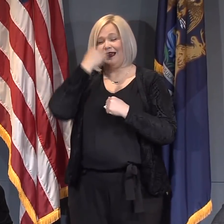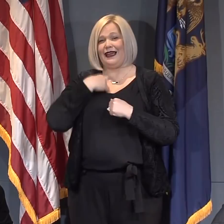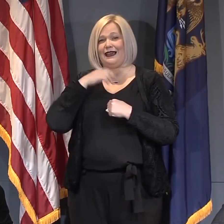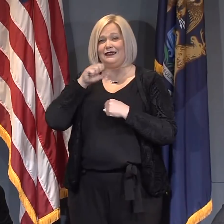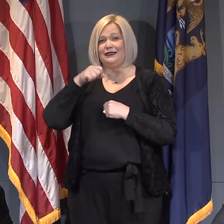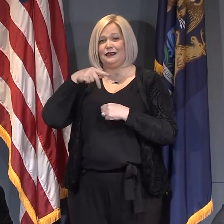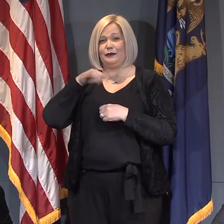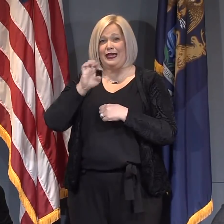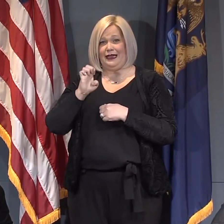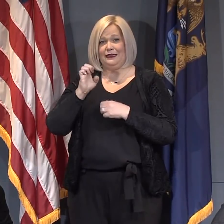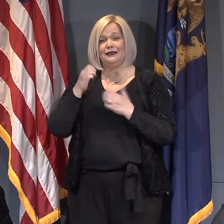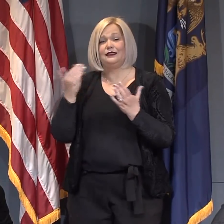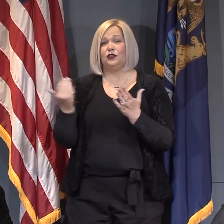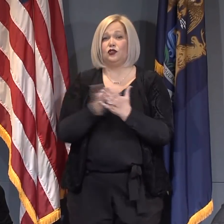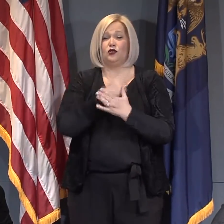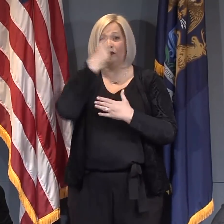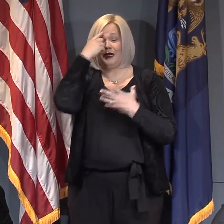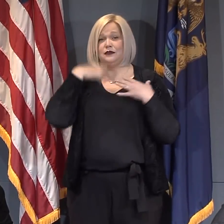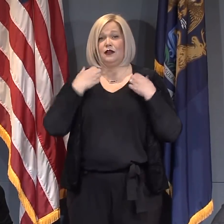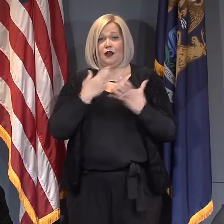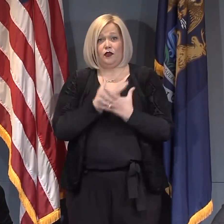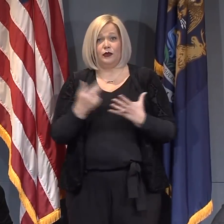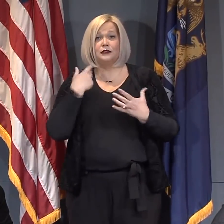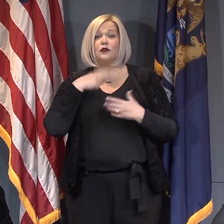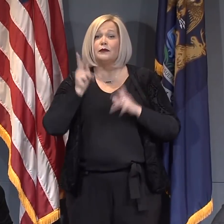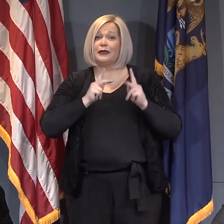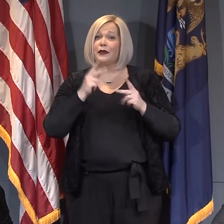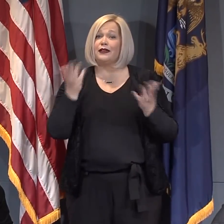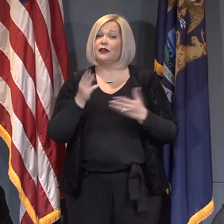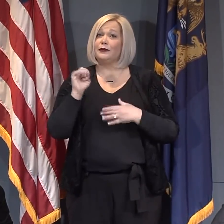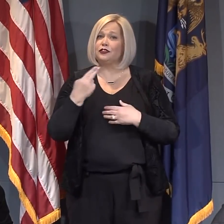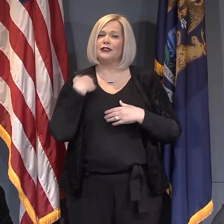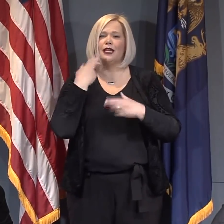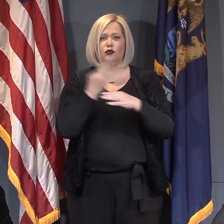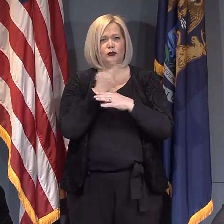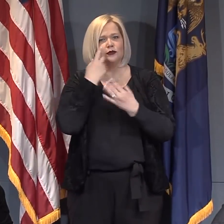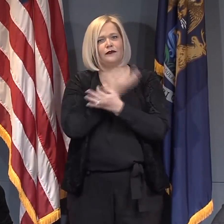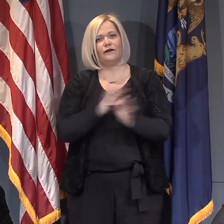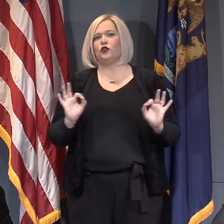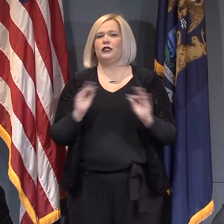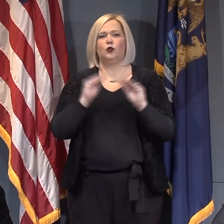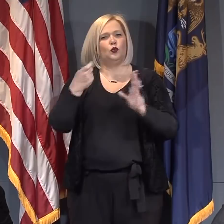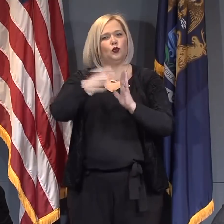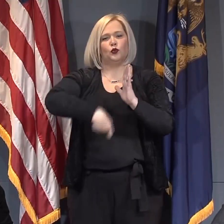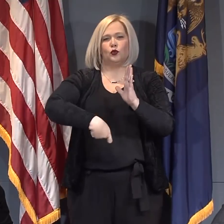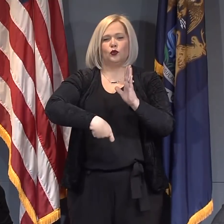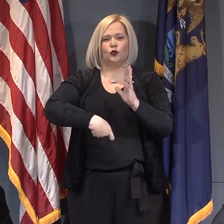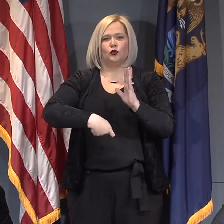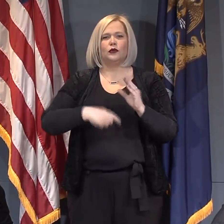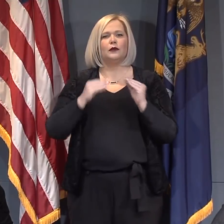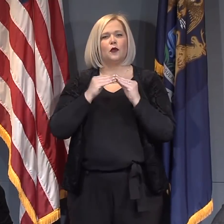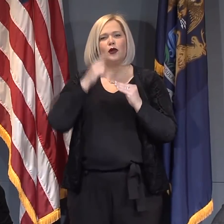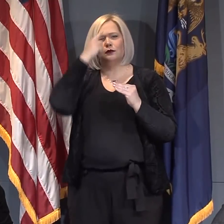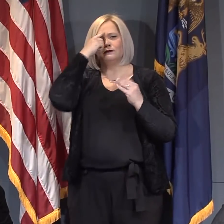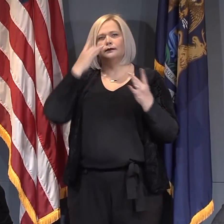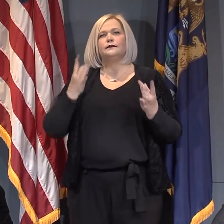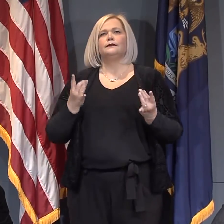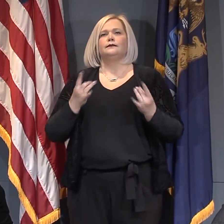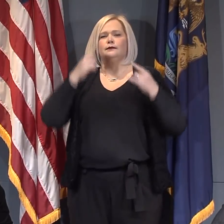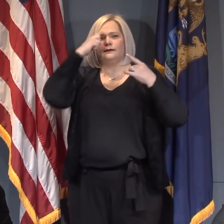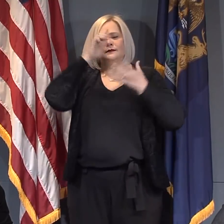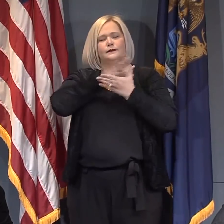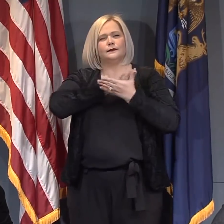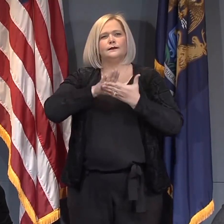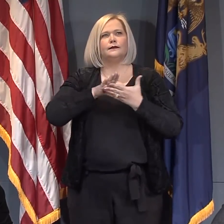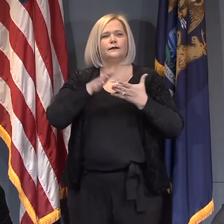health resource for Michiganders to access for free. Headspace is a meditation app that some of you may have